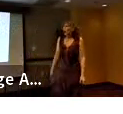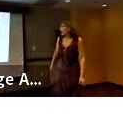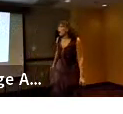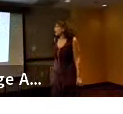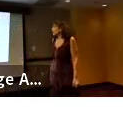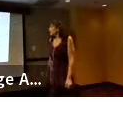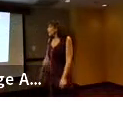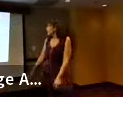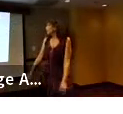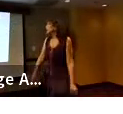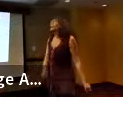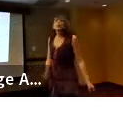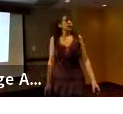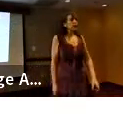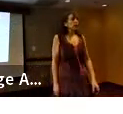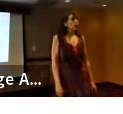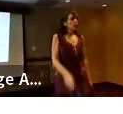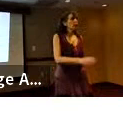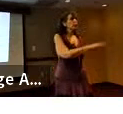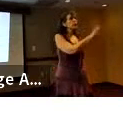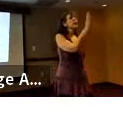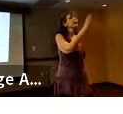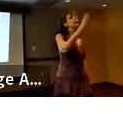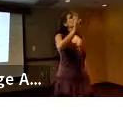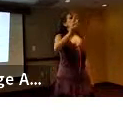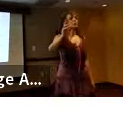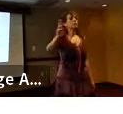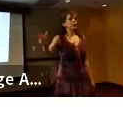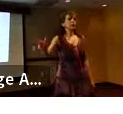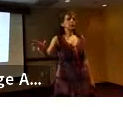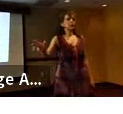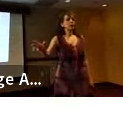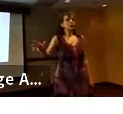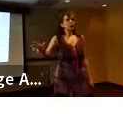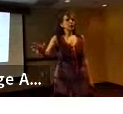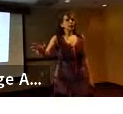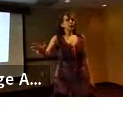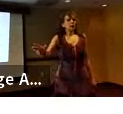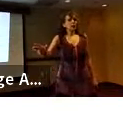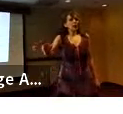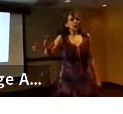first. I have been legally, according to legal disability